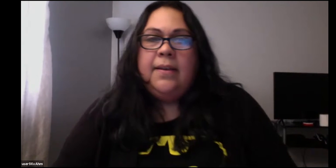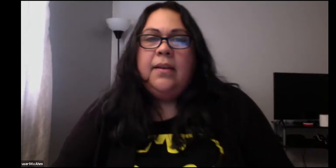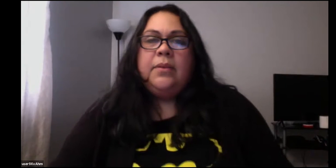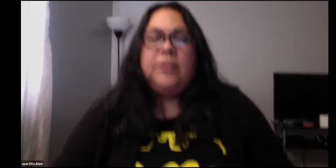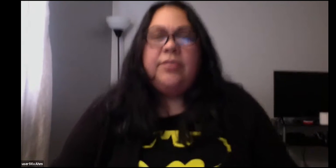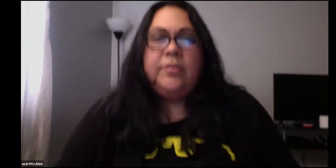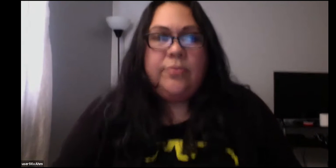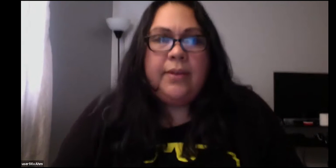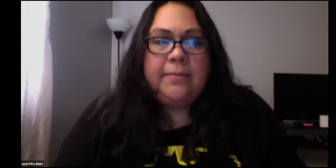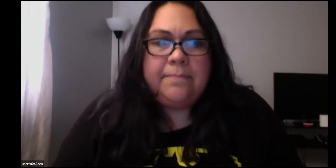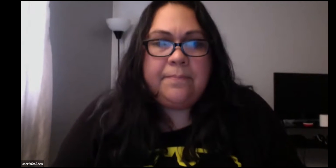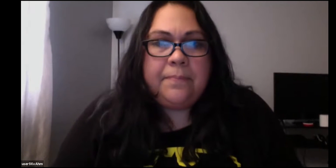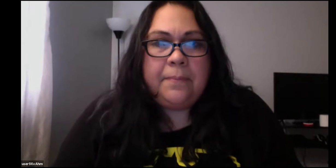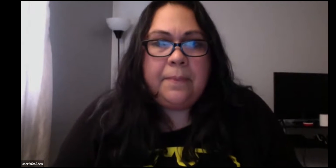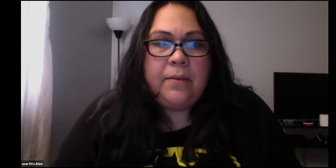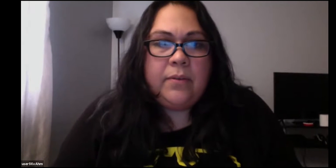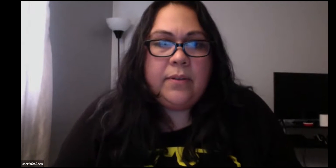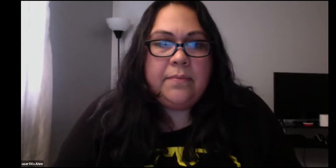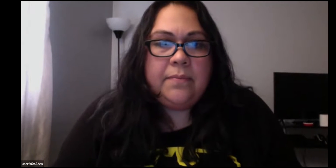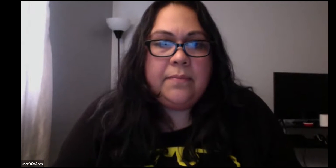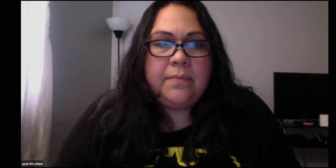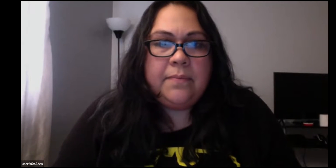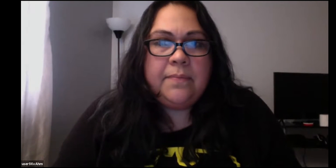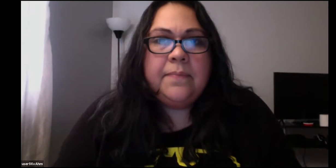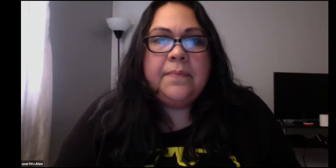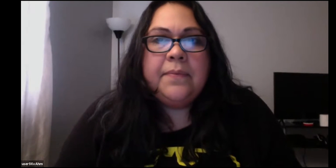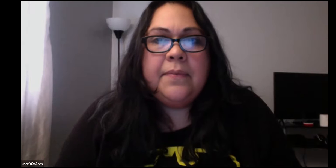going to share the screen. Hi guys, it's